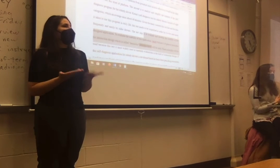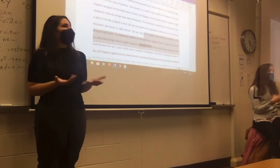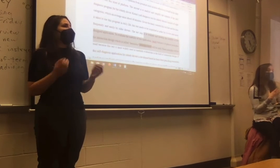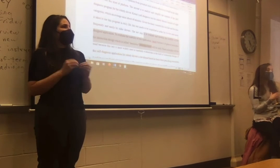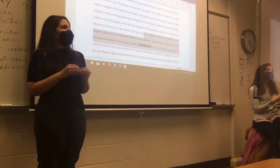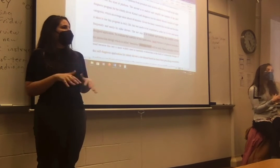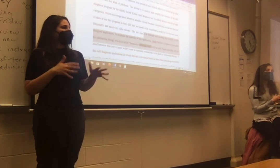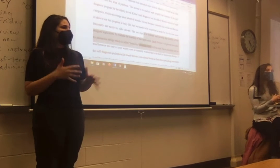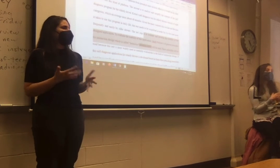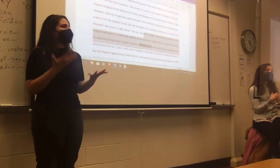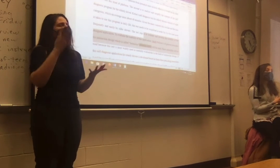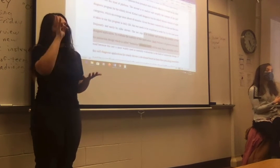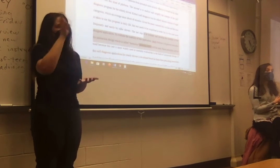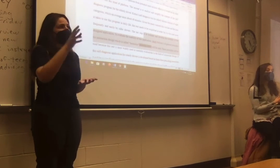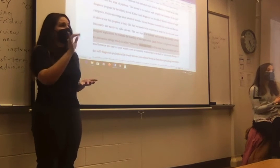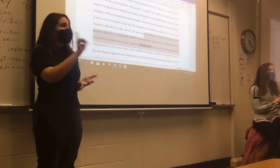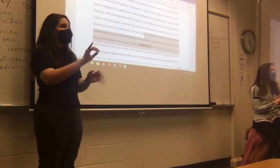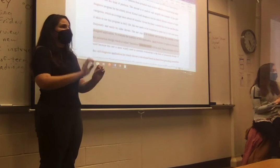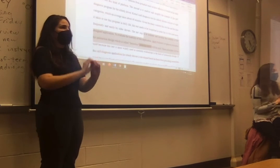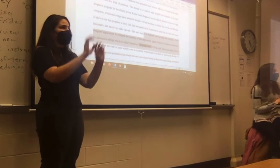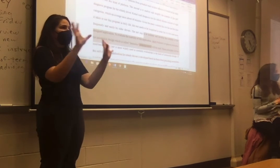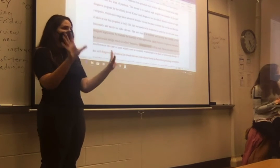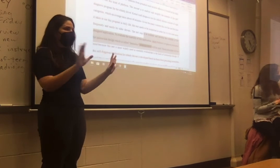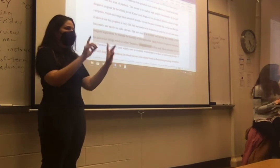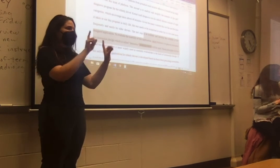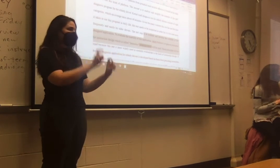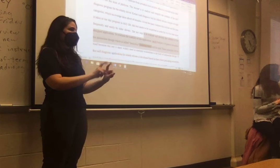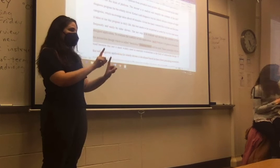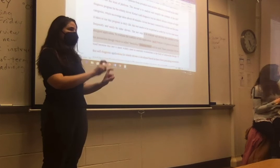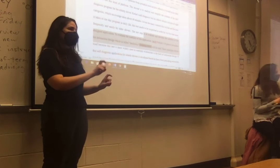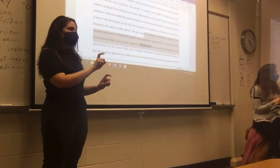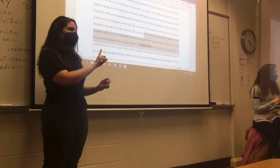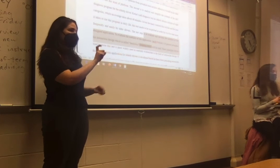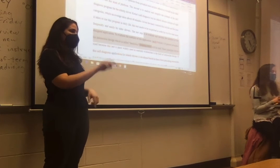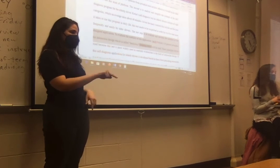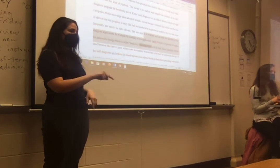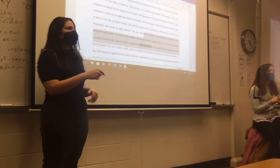and also a testable research question. Okay?